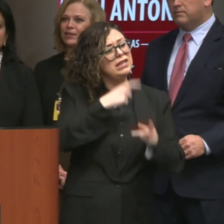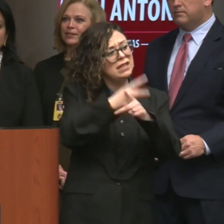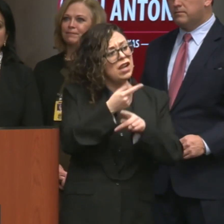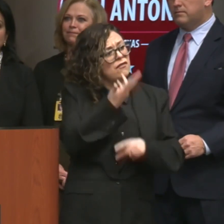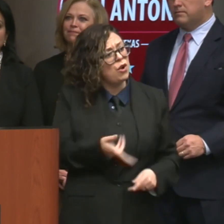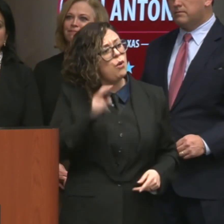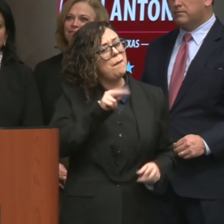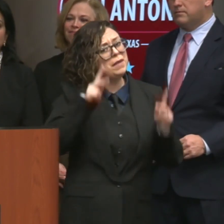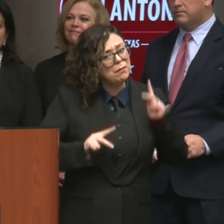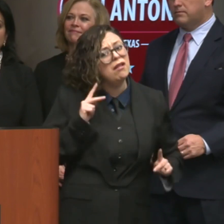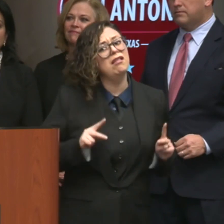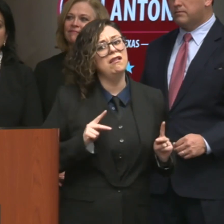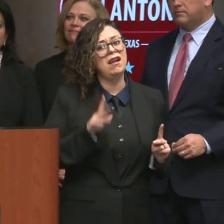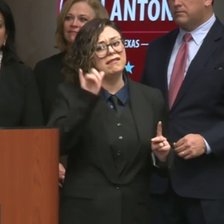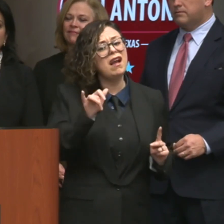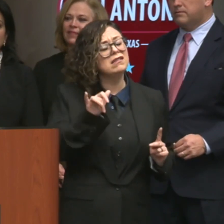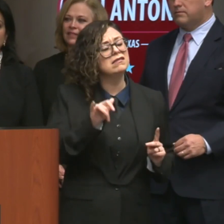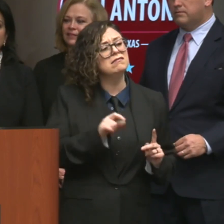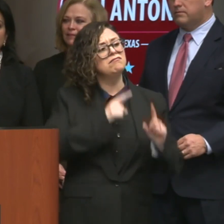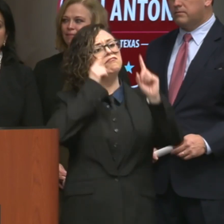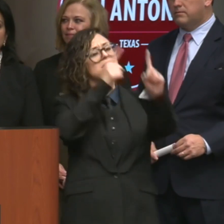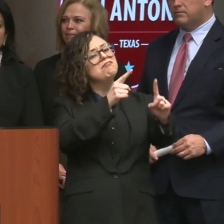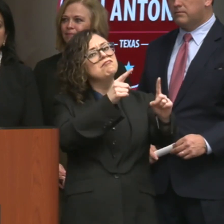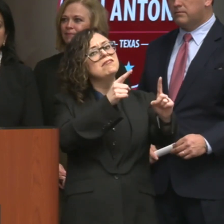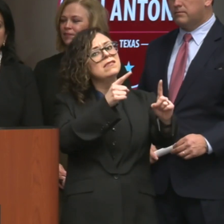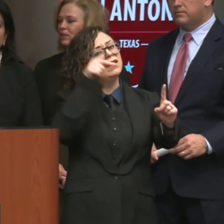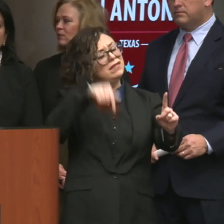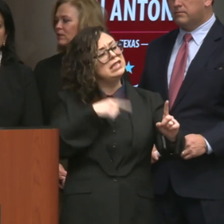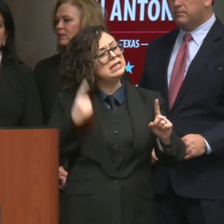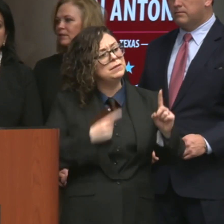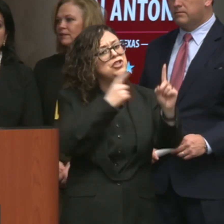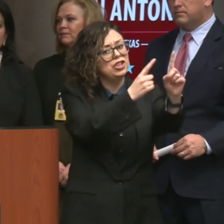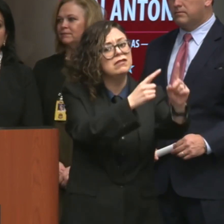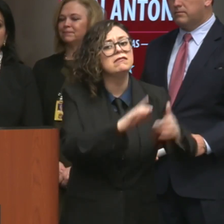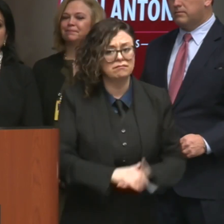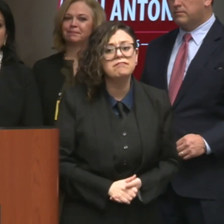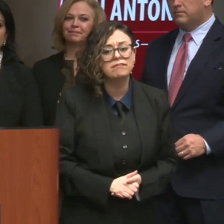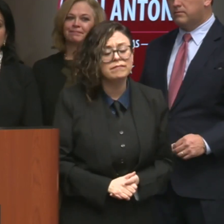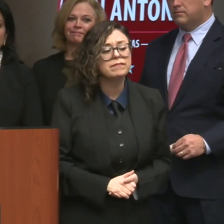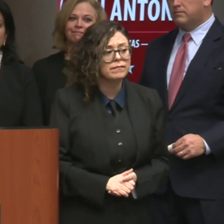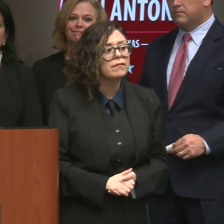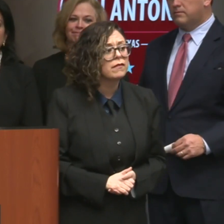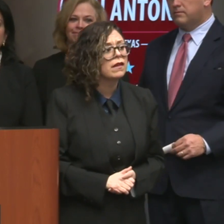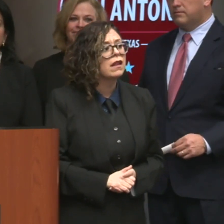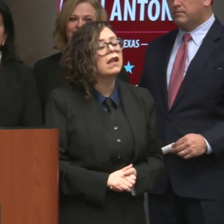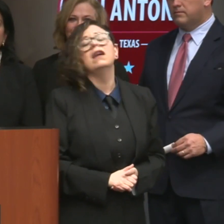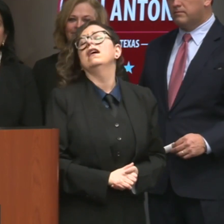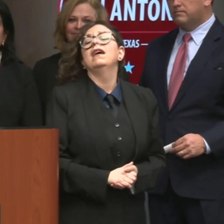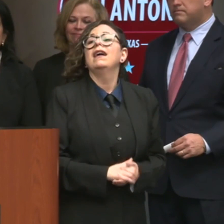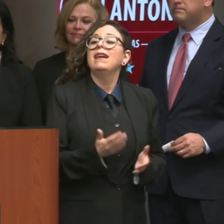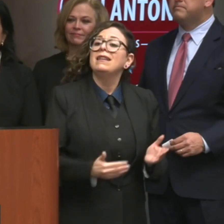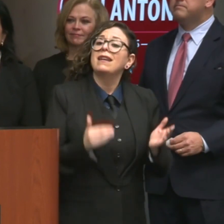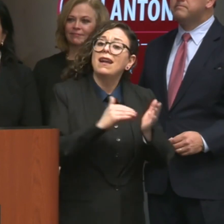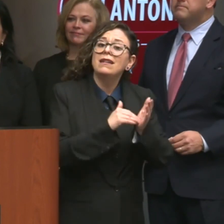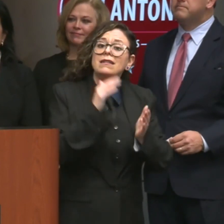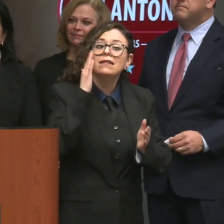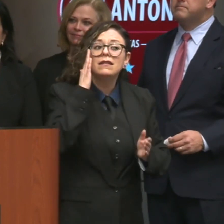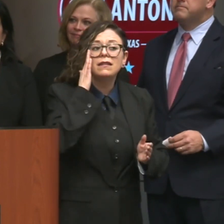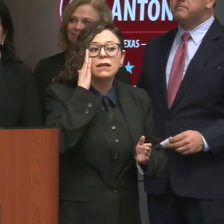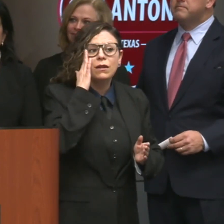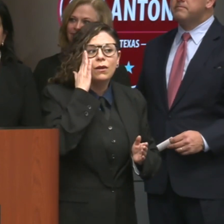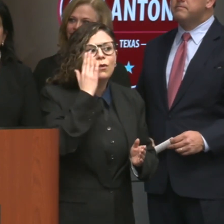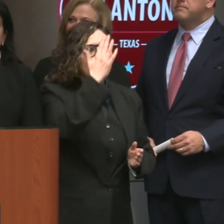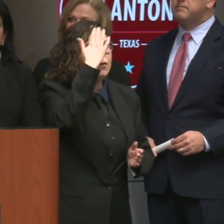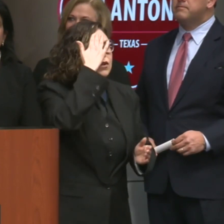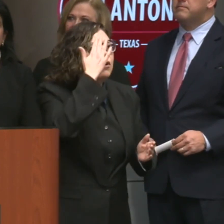And that's really what lies at the heart of this mission. And I would say that because we know people